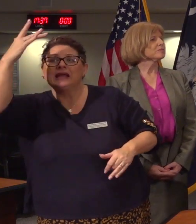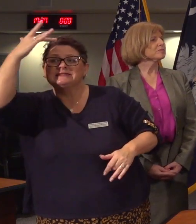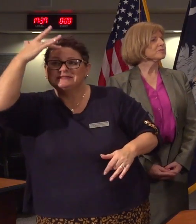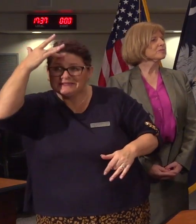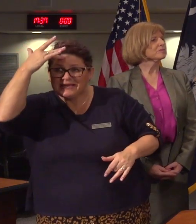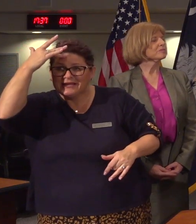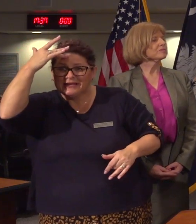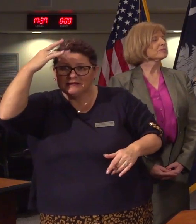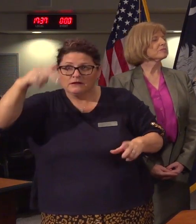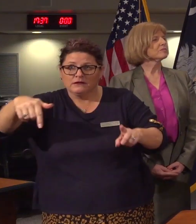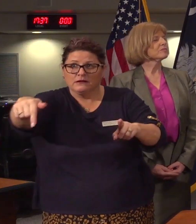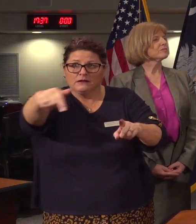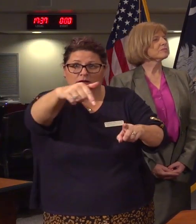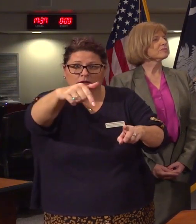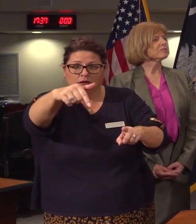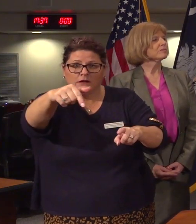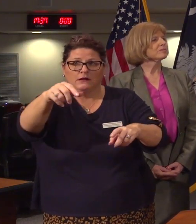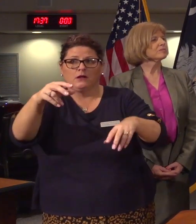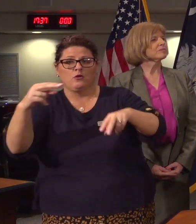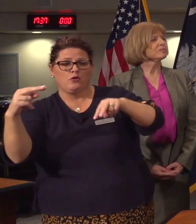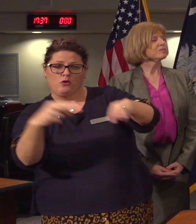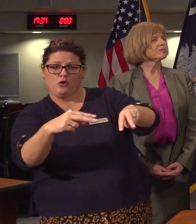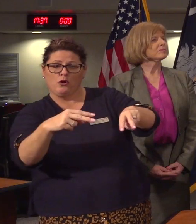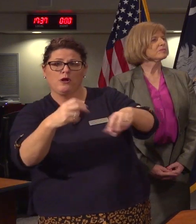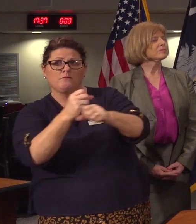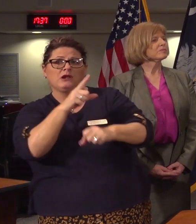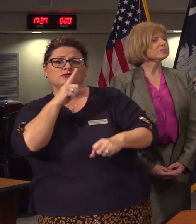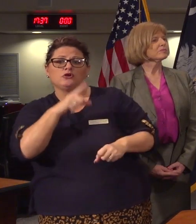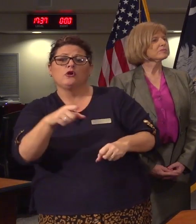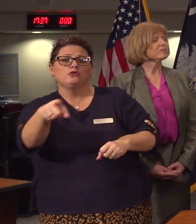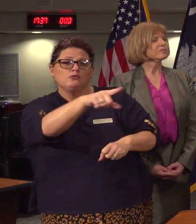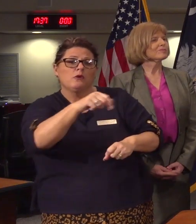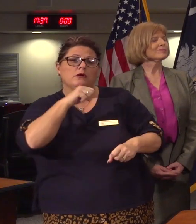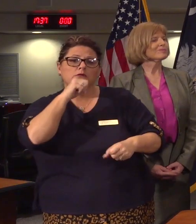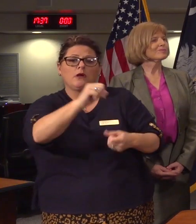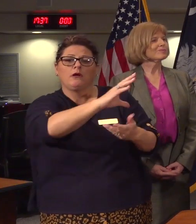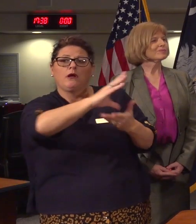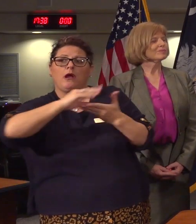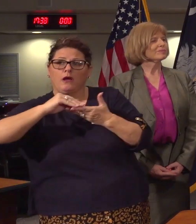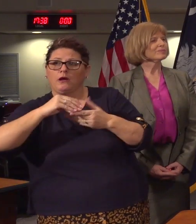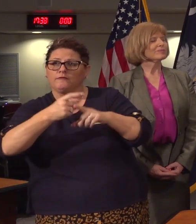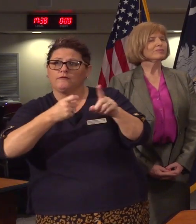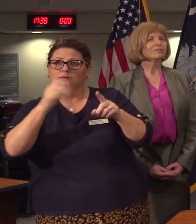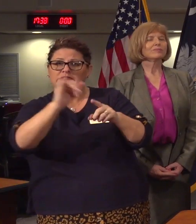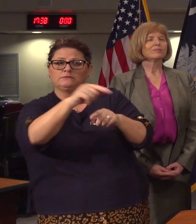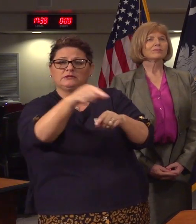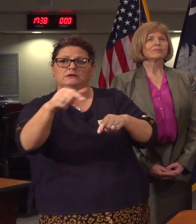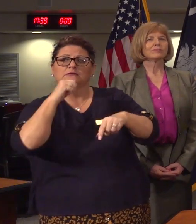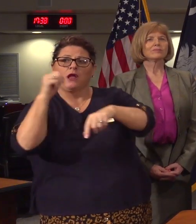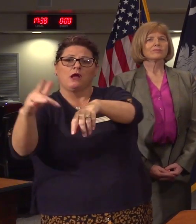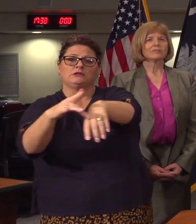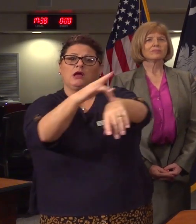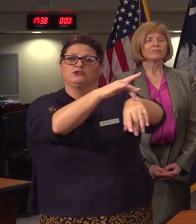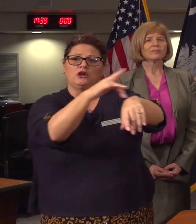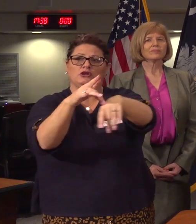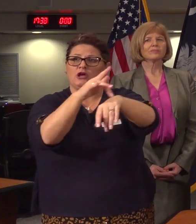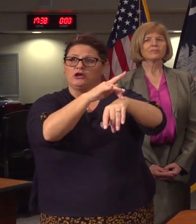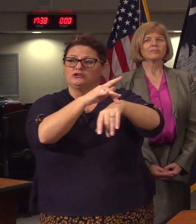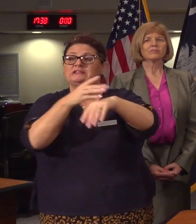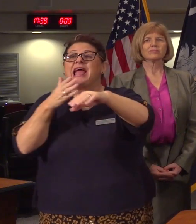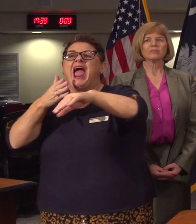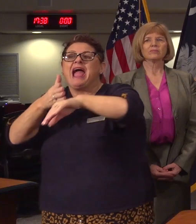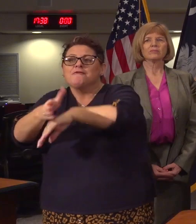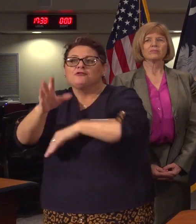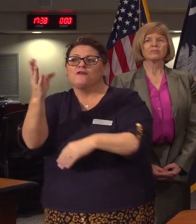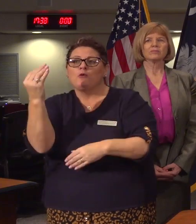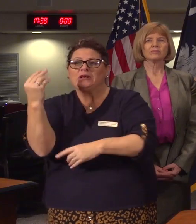their activities to make sure that they don't develop signs or symptoms of illness within 14 days after contact. Officials in other